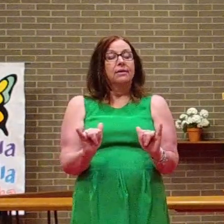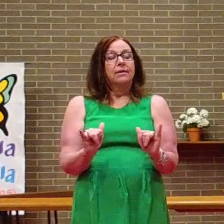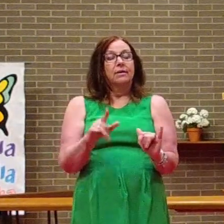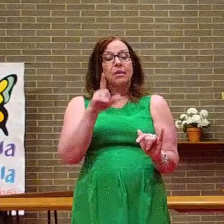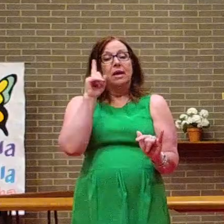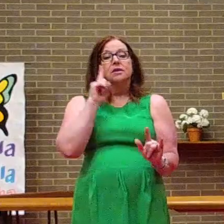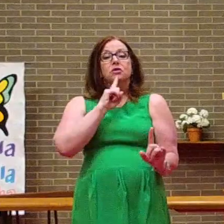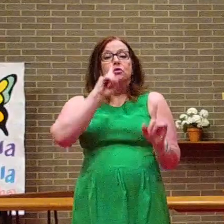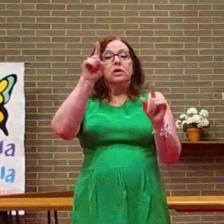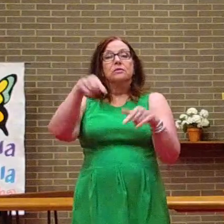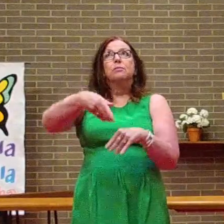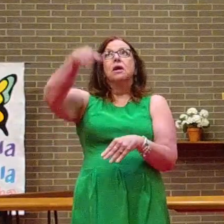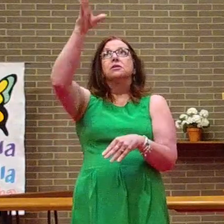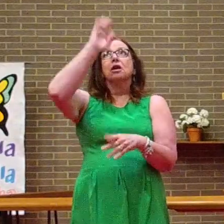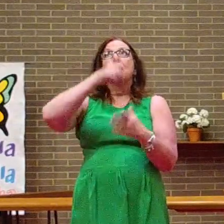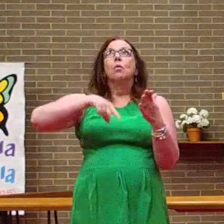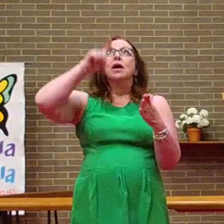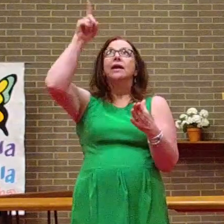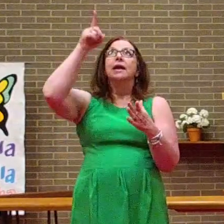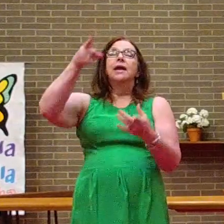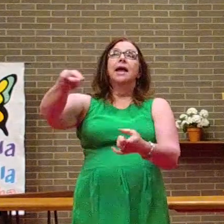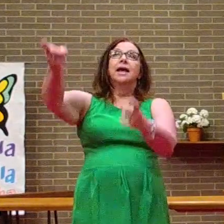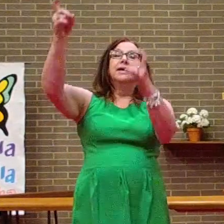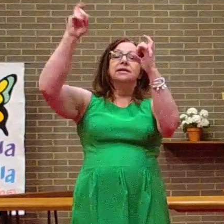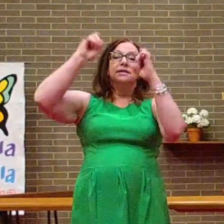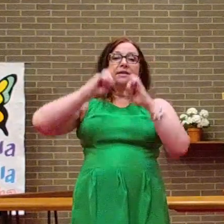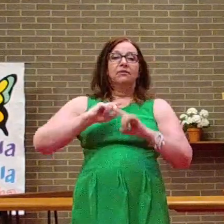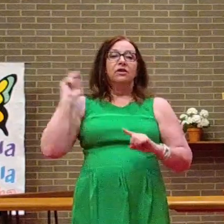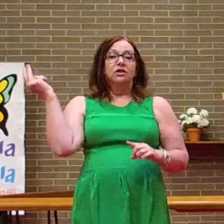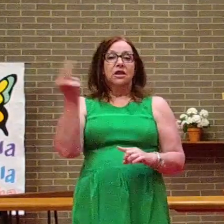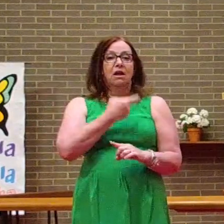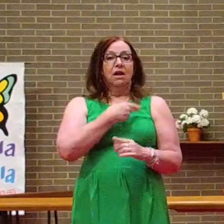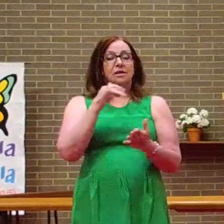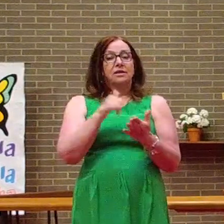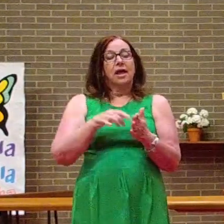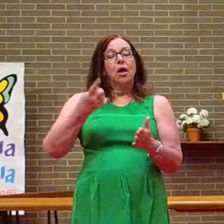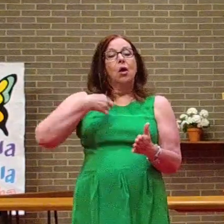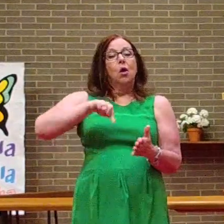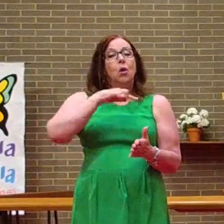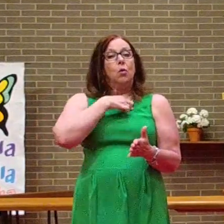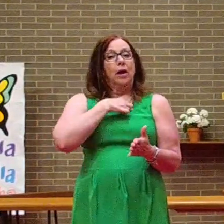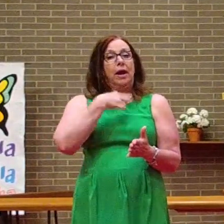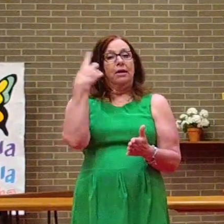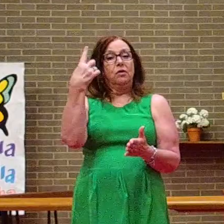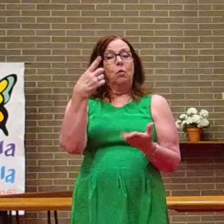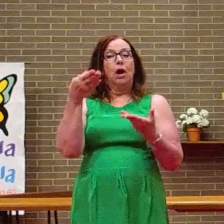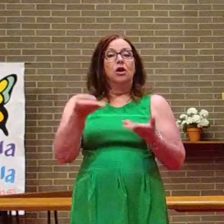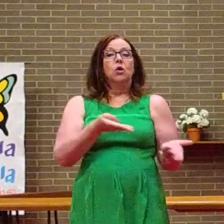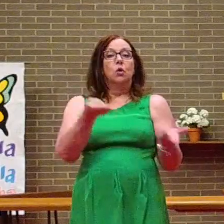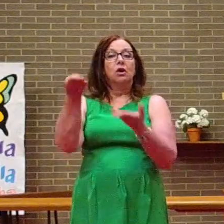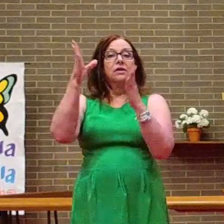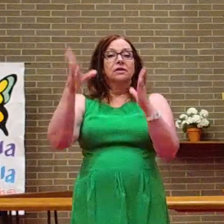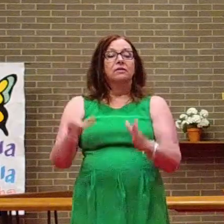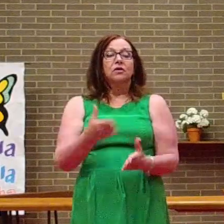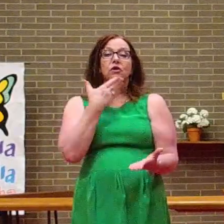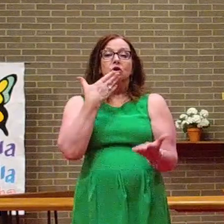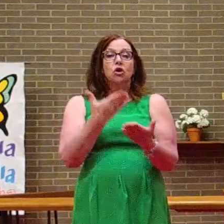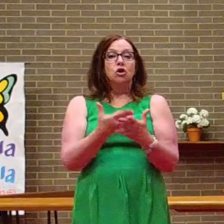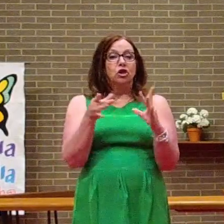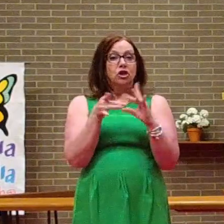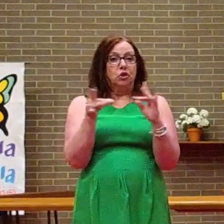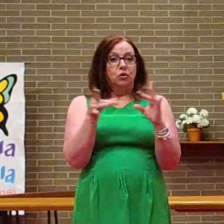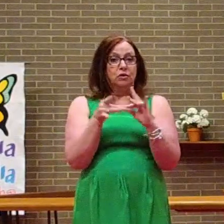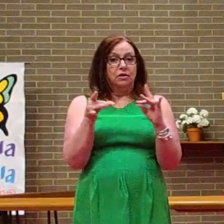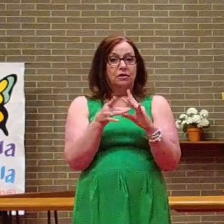response to God for what he has given to us, that we, the ones who are to be deliverers of the good news,